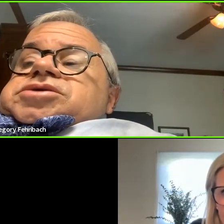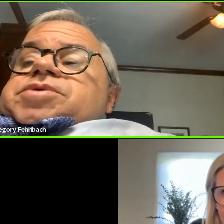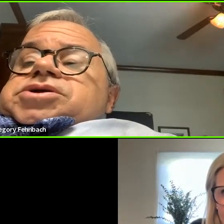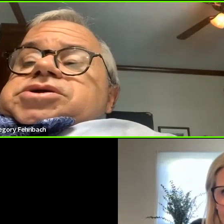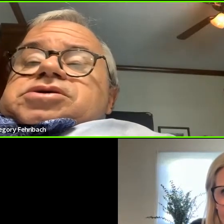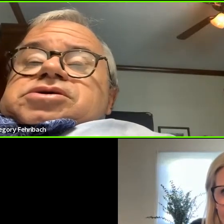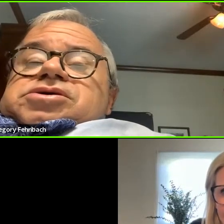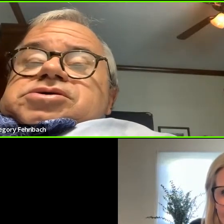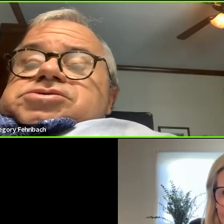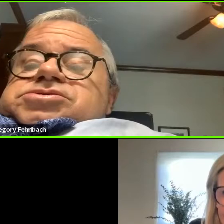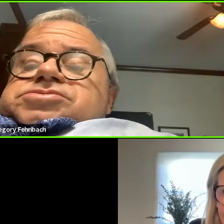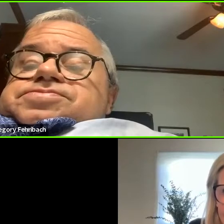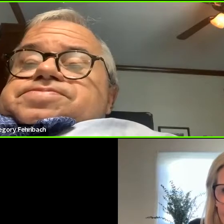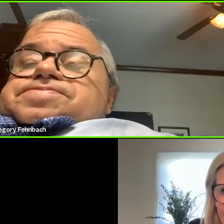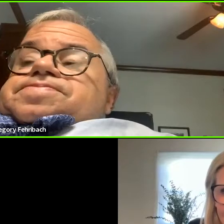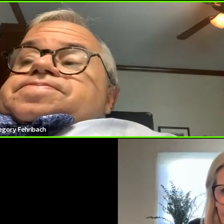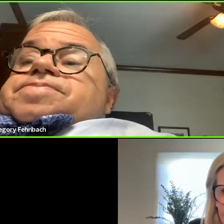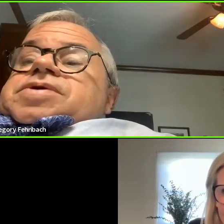Anybody